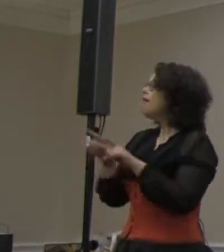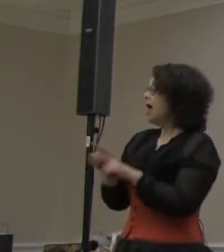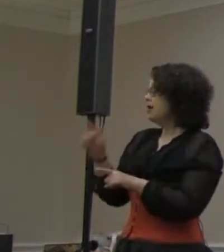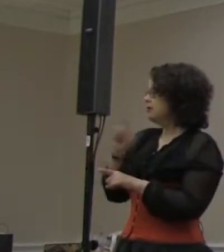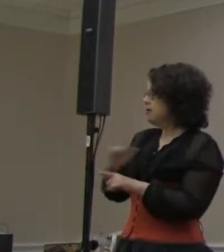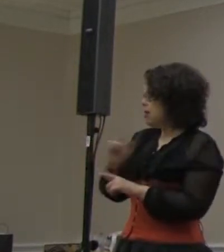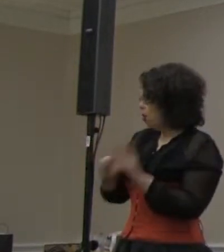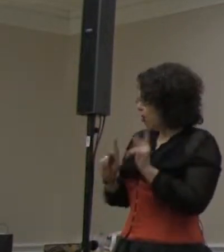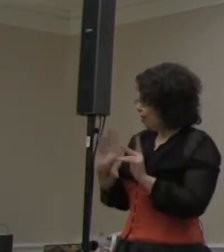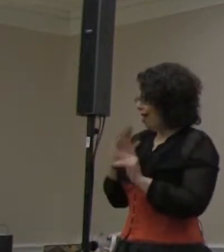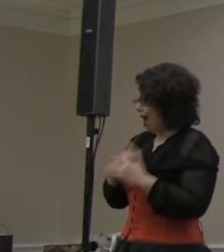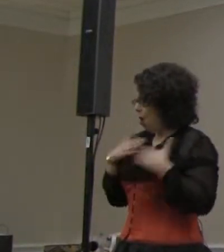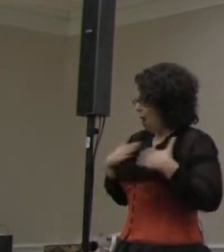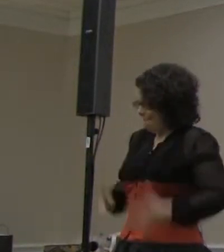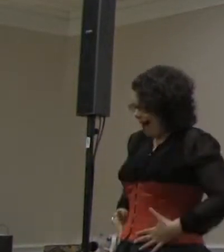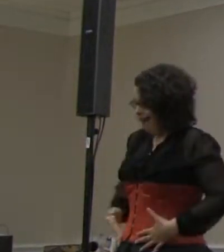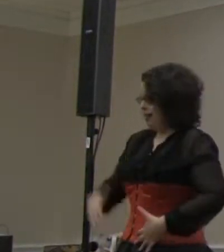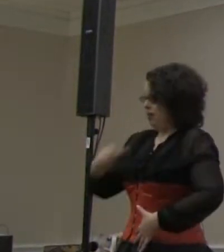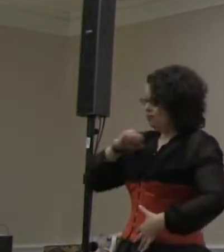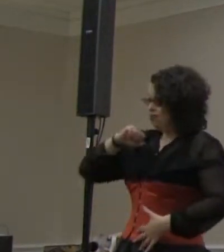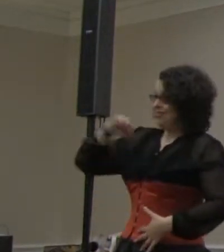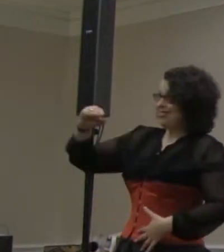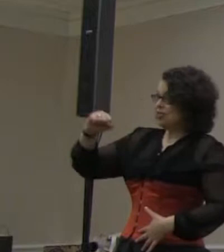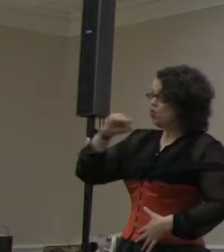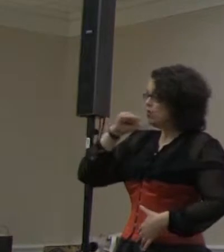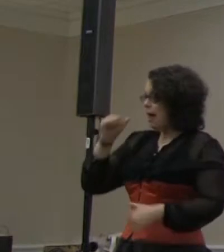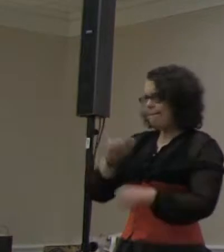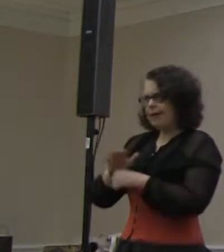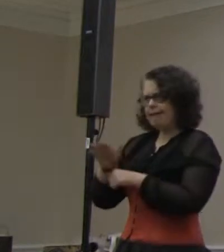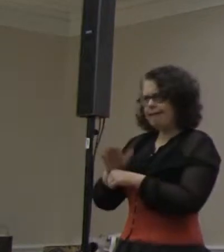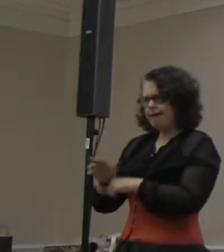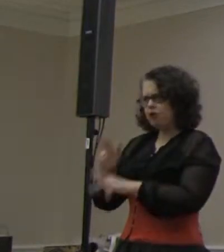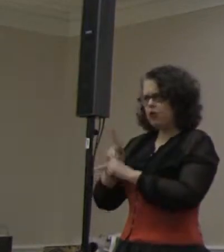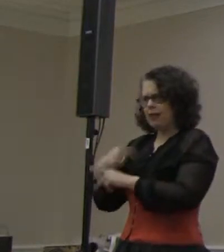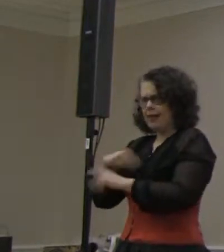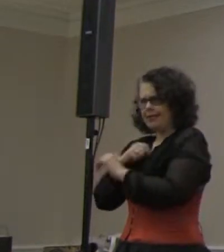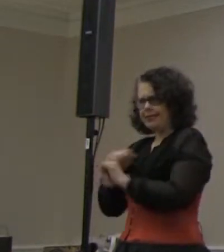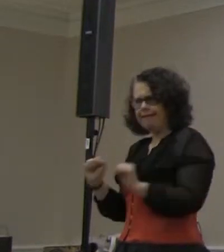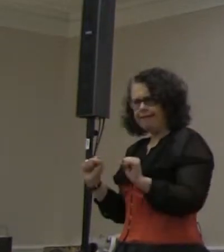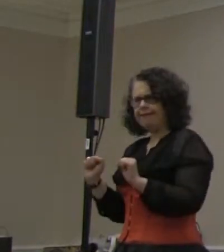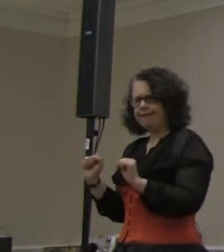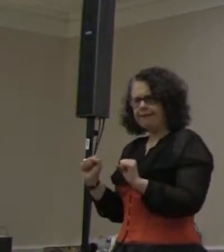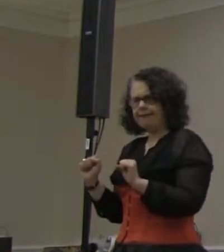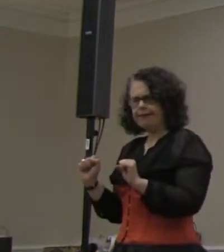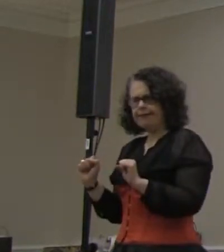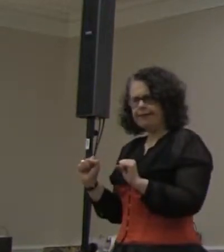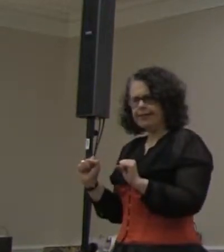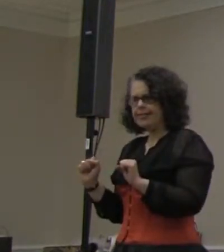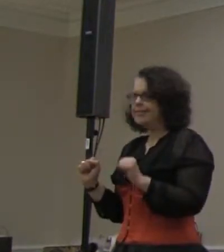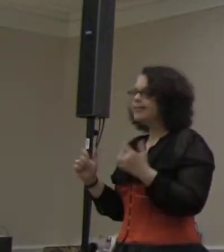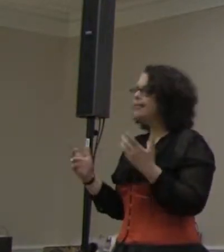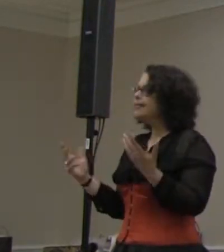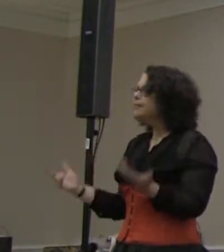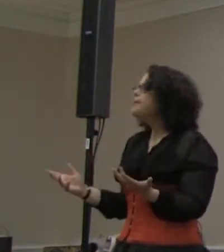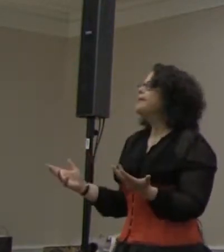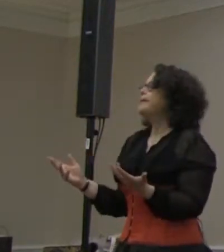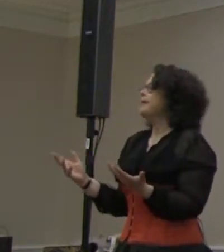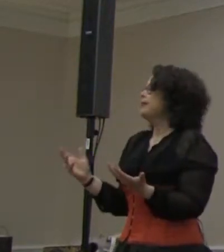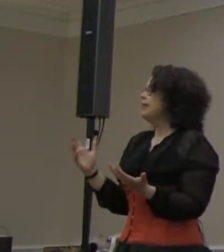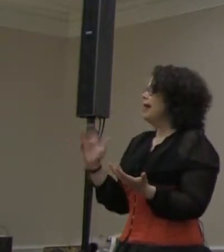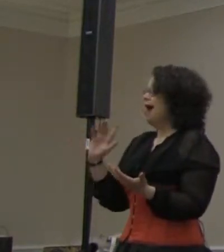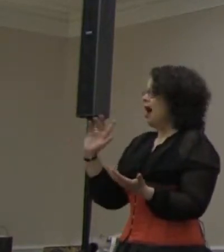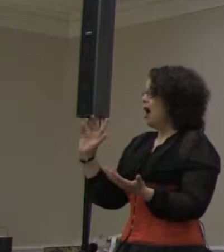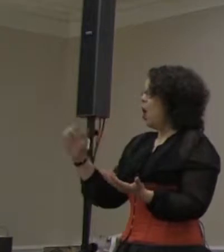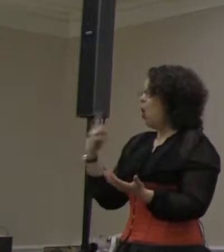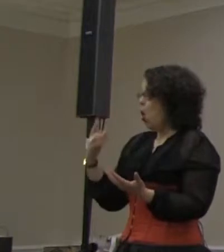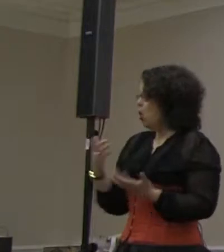our bodily form of resistance will not be enough to keep us safe, then our only chance